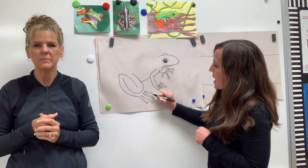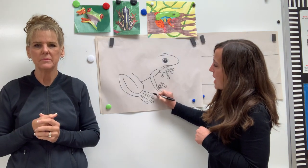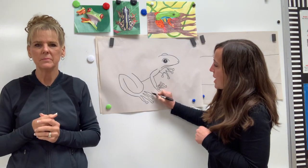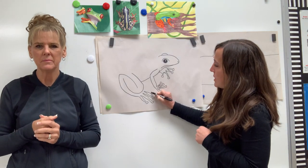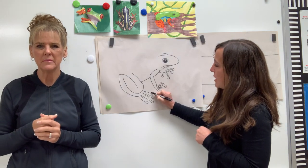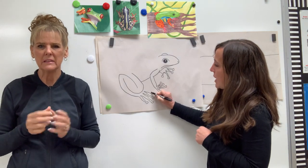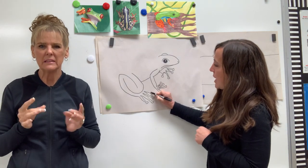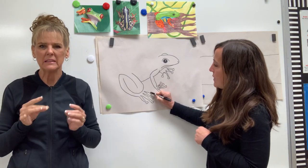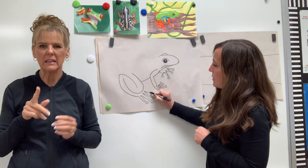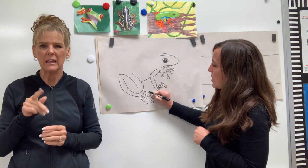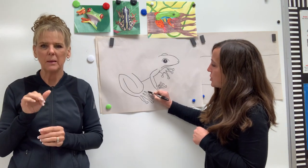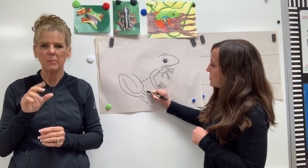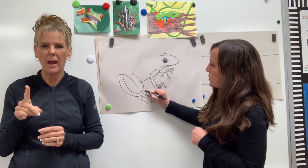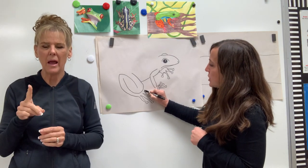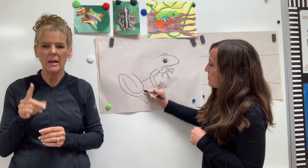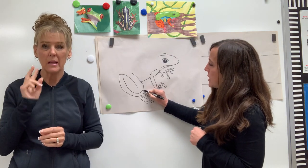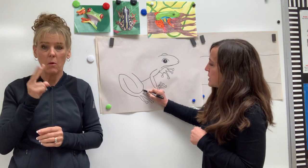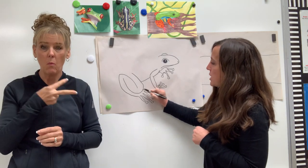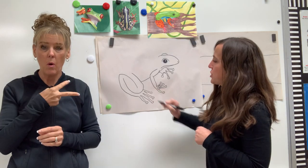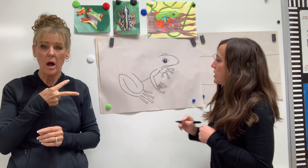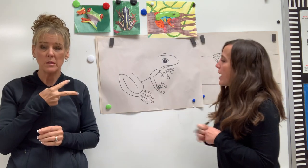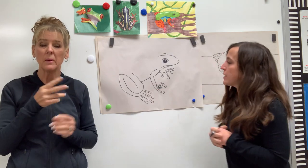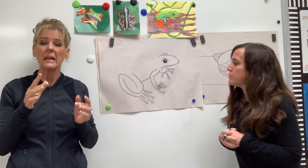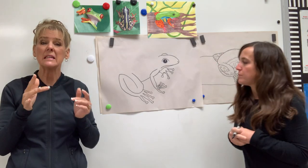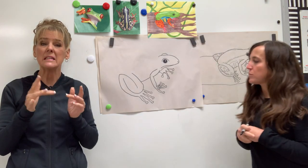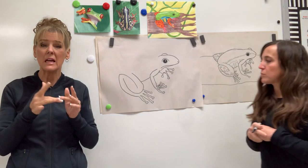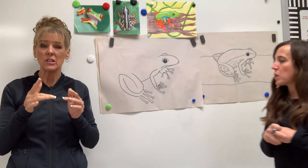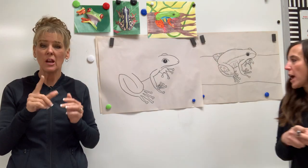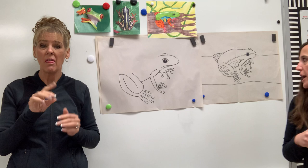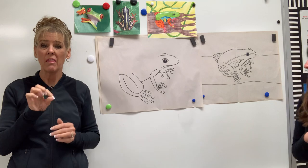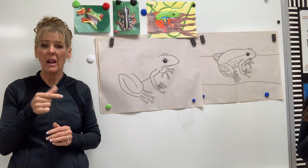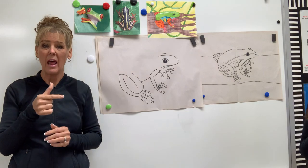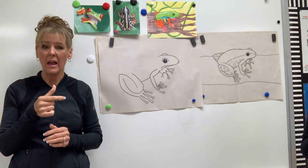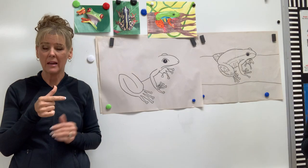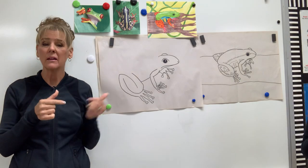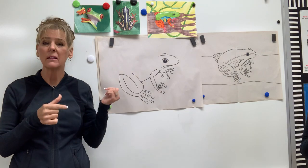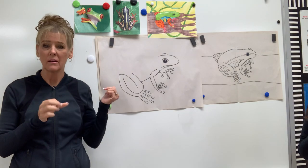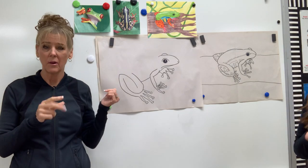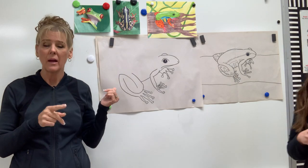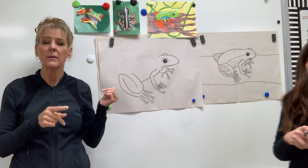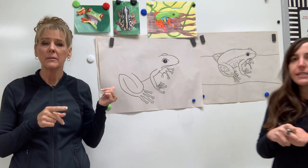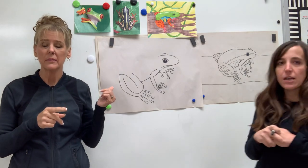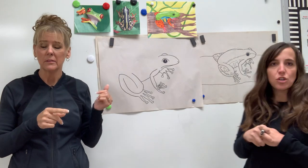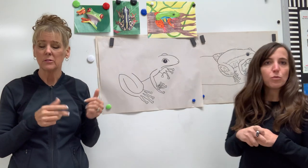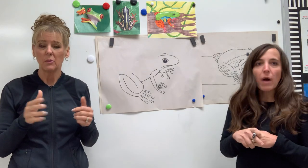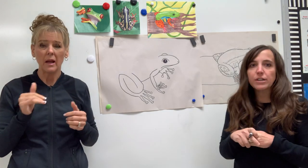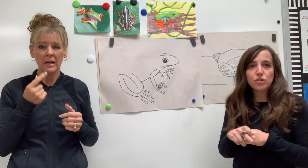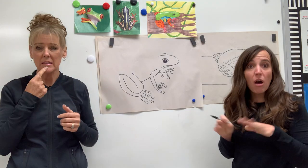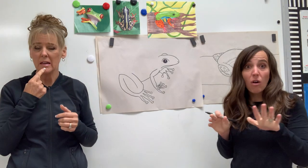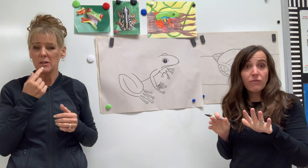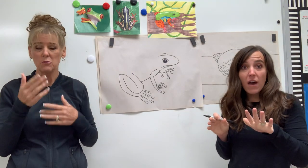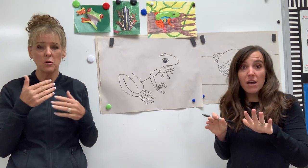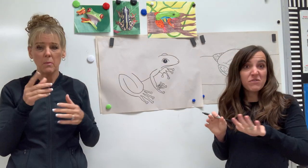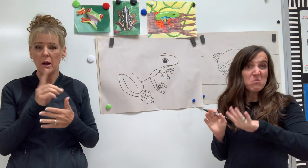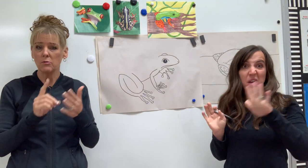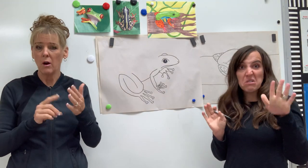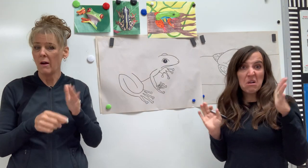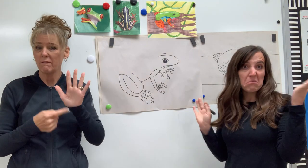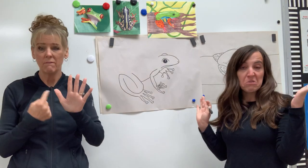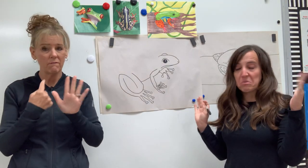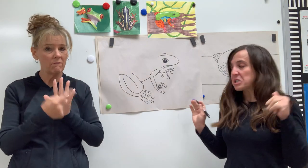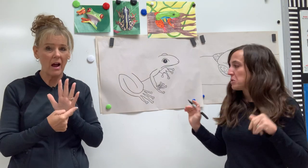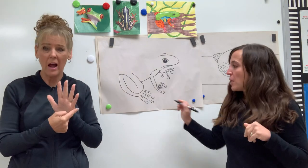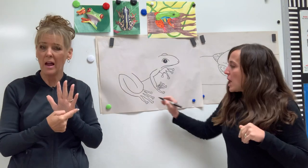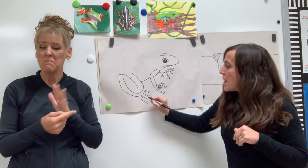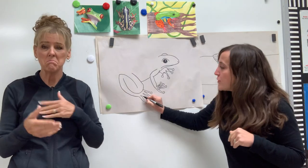Sticky pad, and then watch, I'm just gonna make it touch the leg, okay? So, like I said, you might draw all five, you might